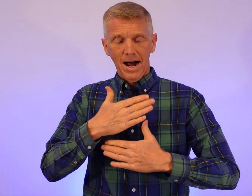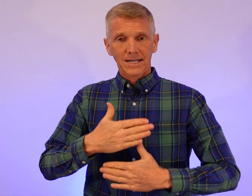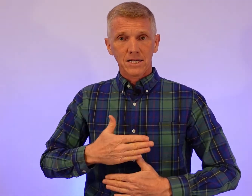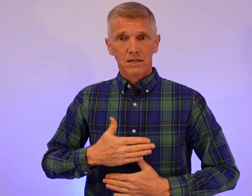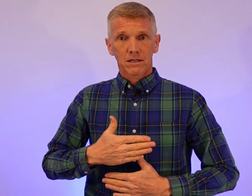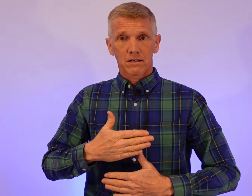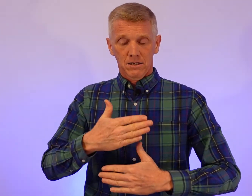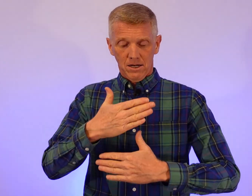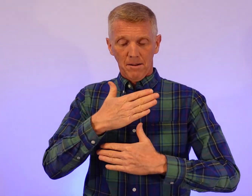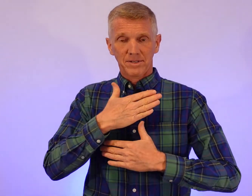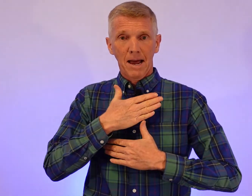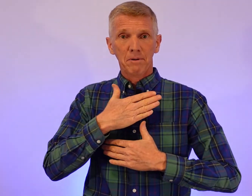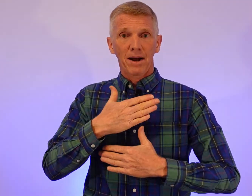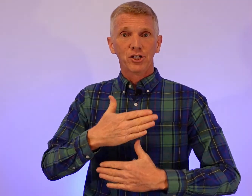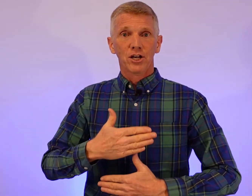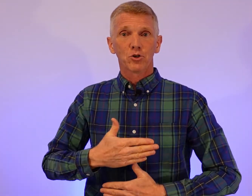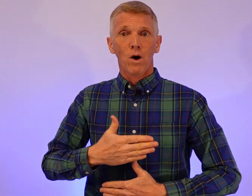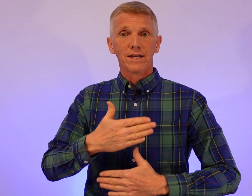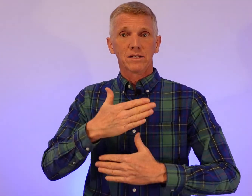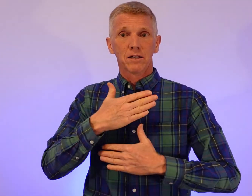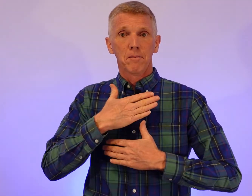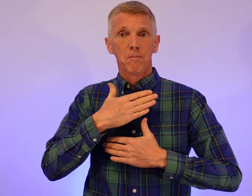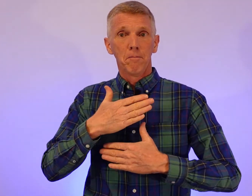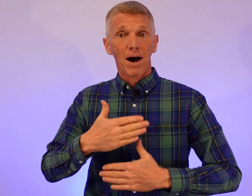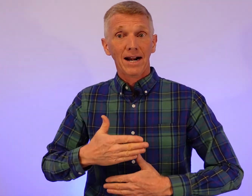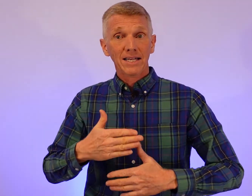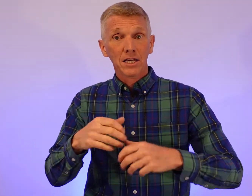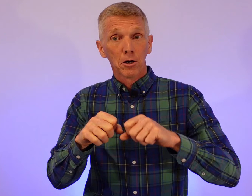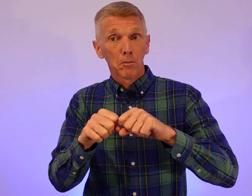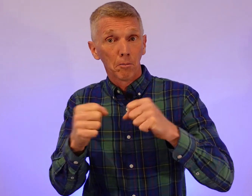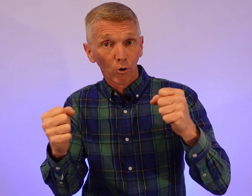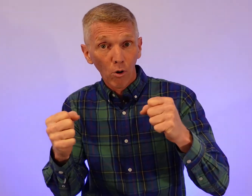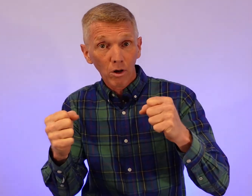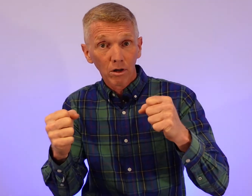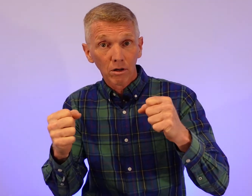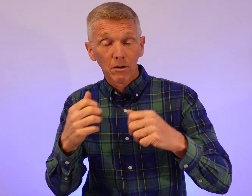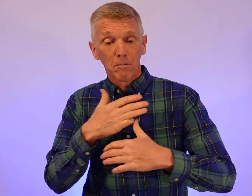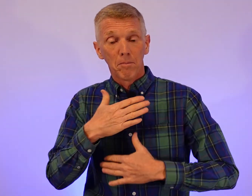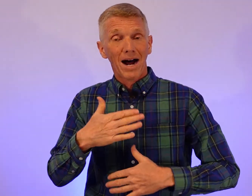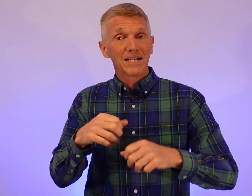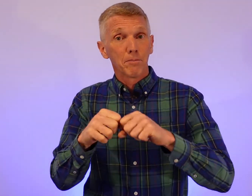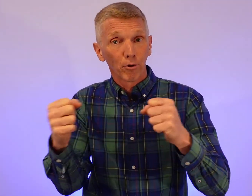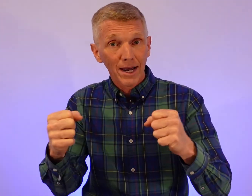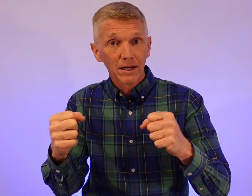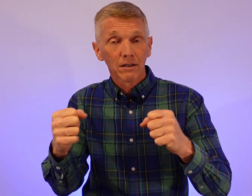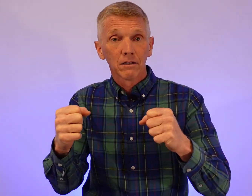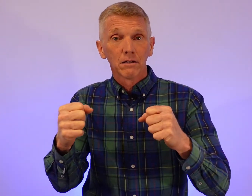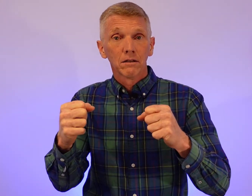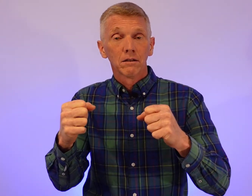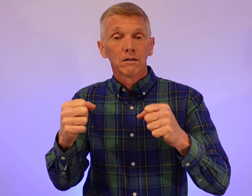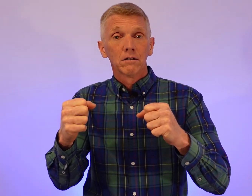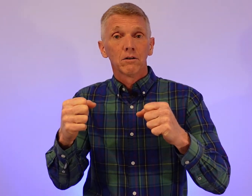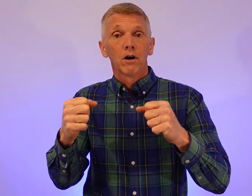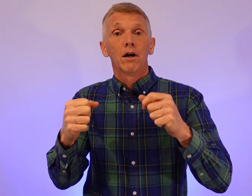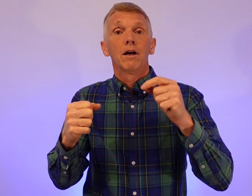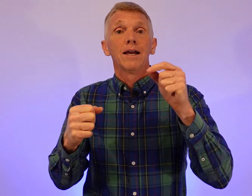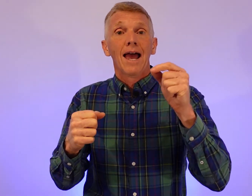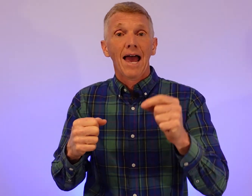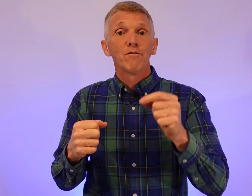Body, I'm tapping my chest twice. Body broke, body break. Have you